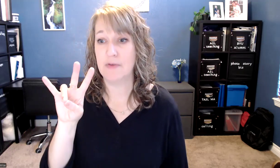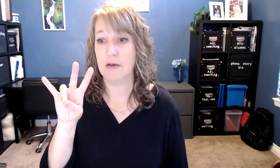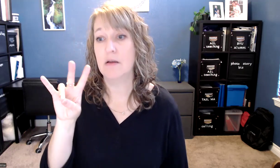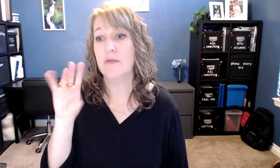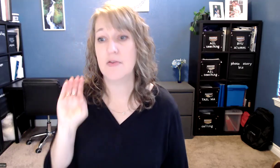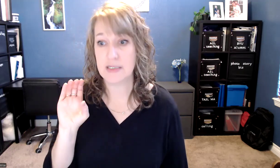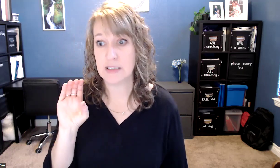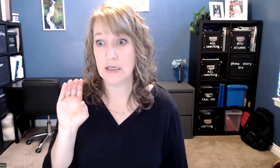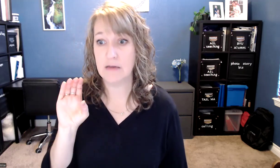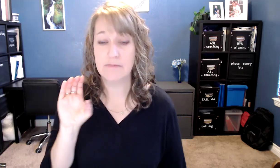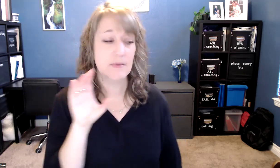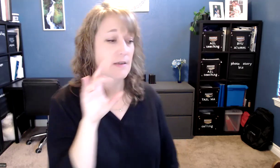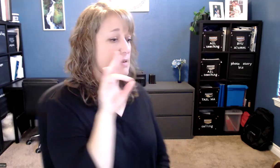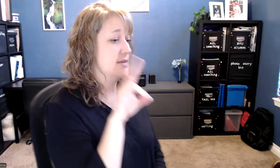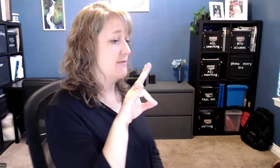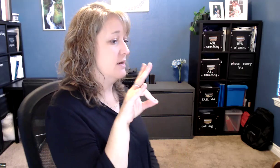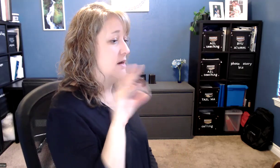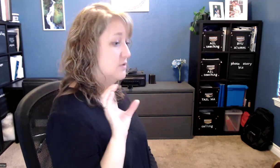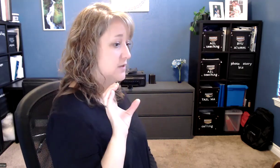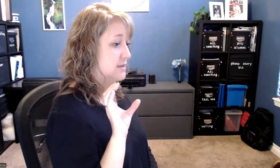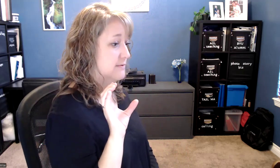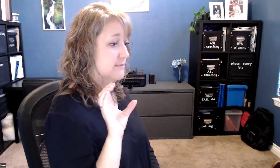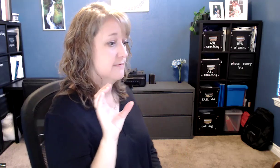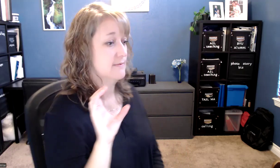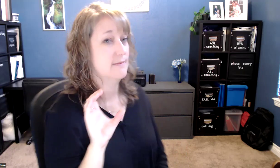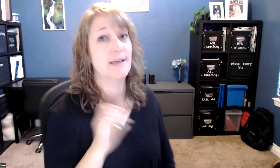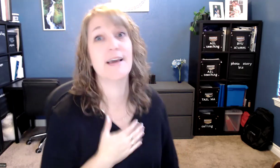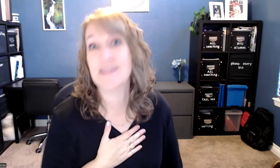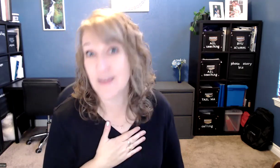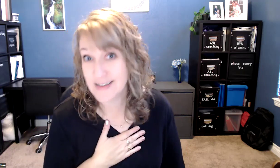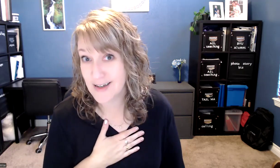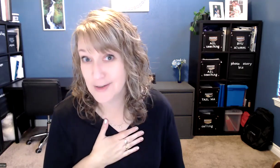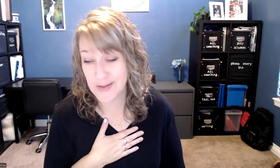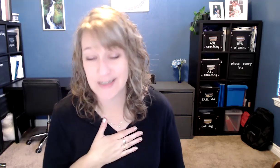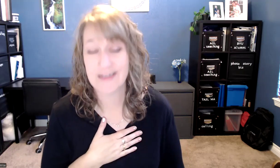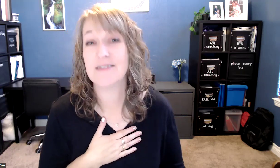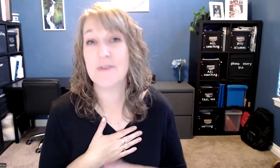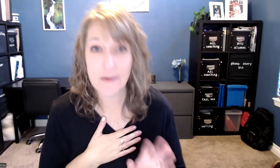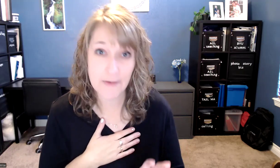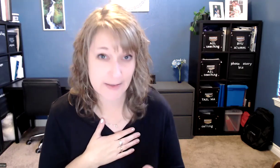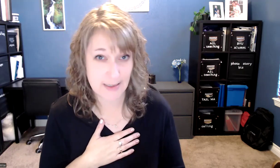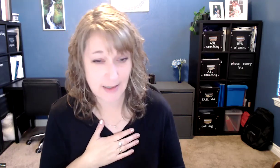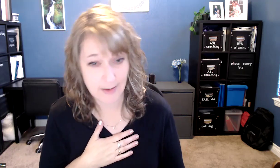7 and then the C, 700. Okay, so that's 100. This is very fancy, I